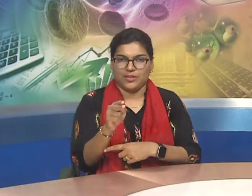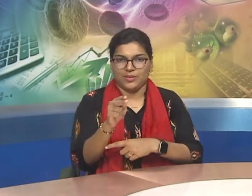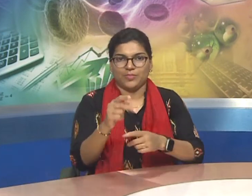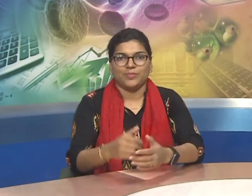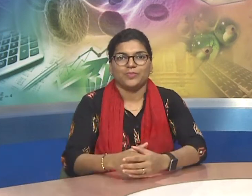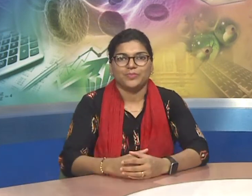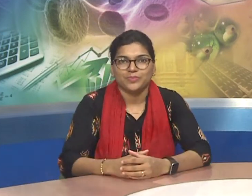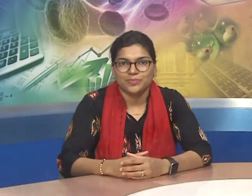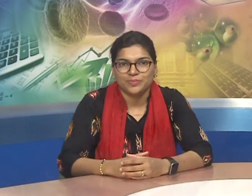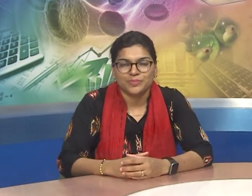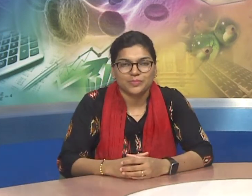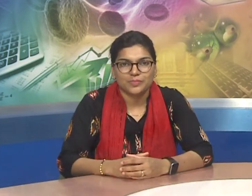Cabinet.